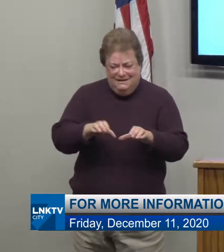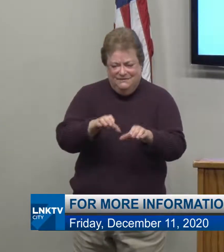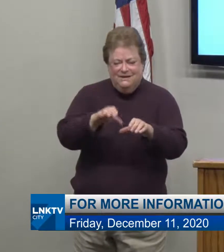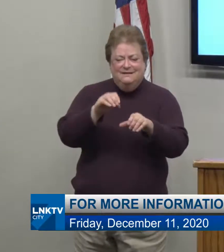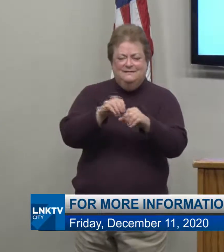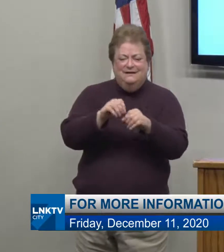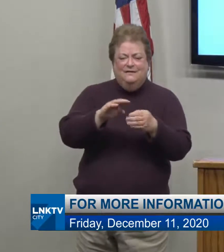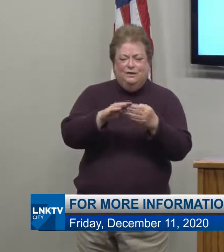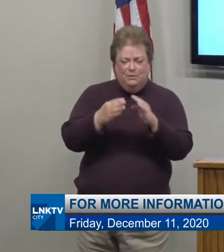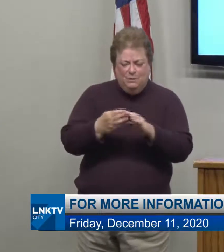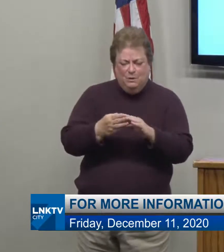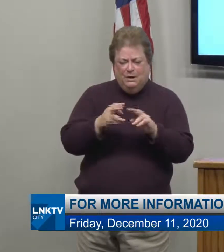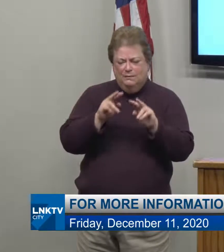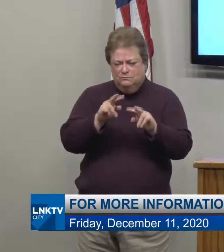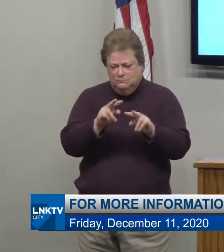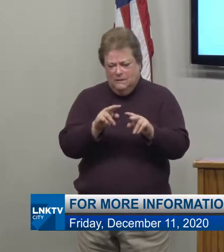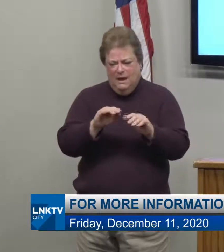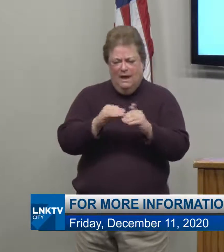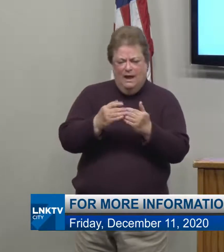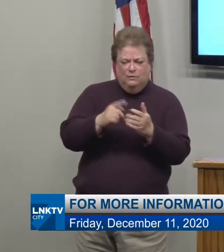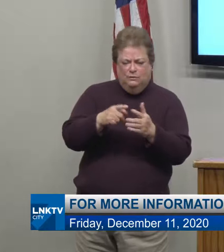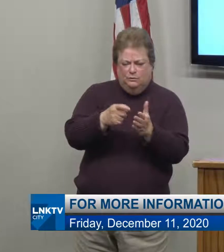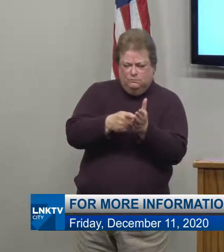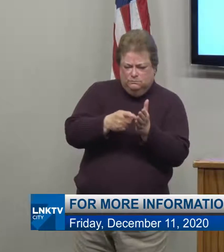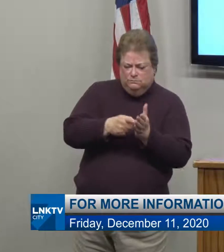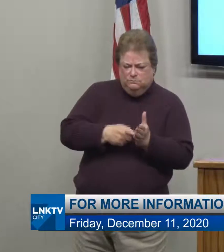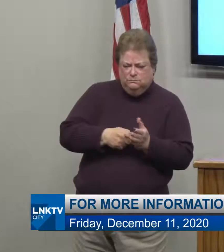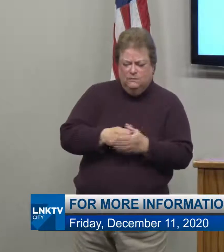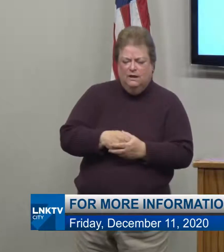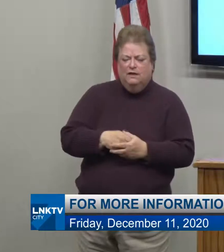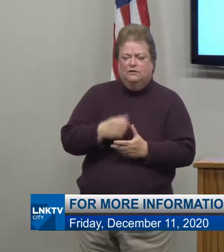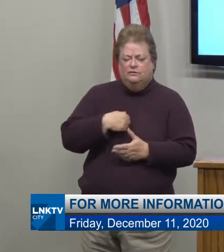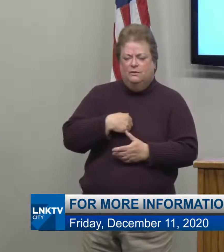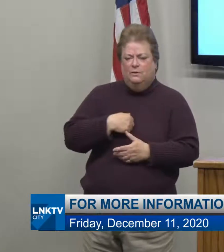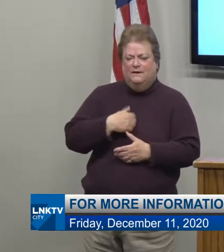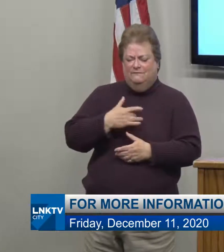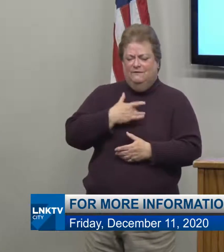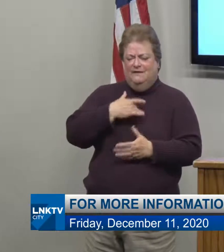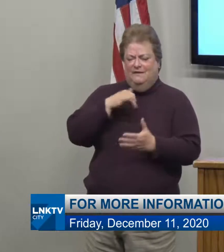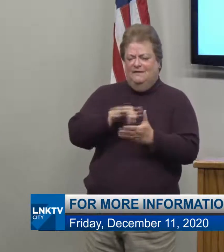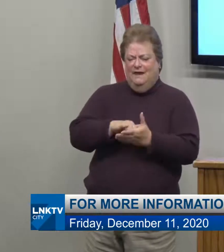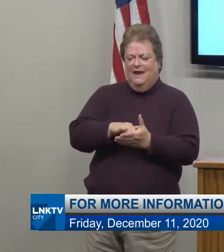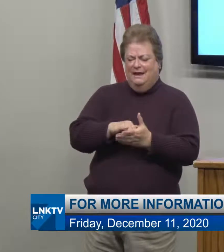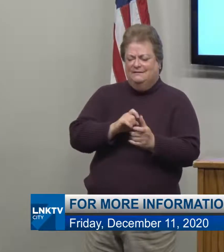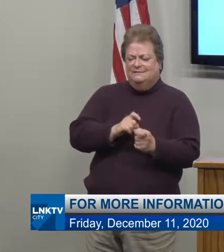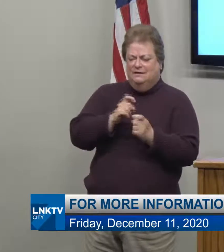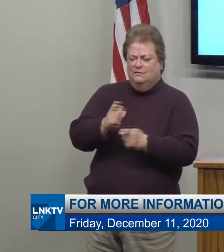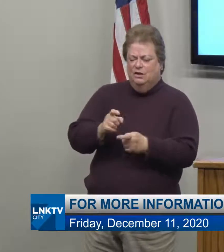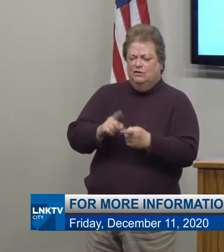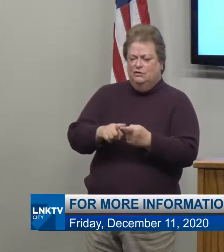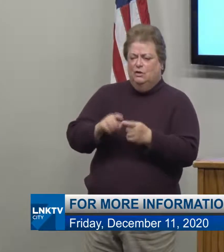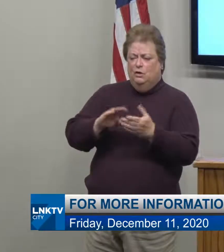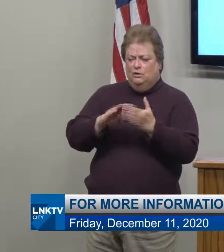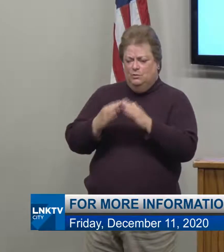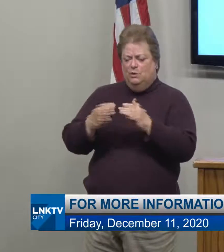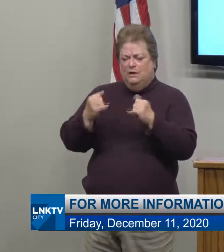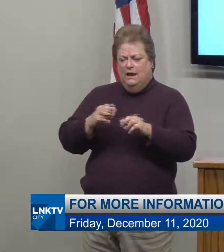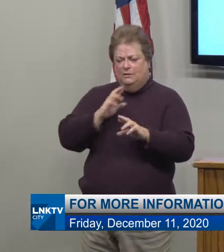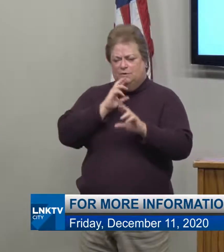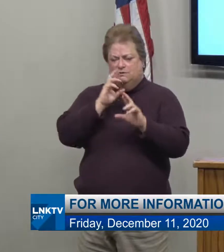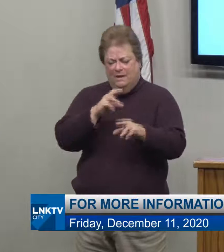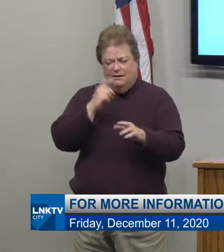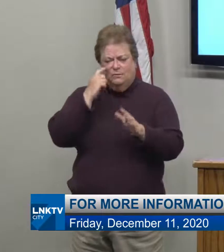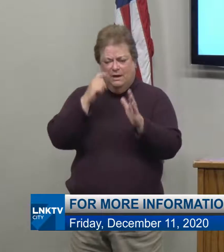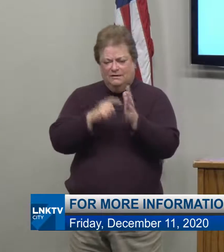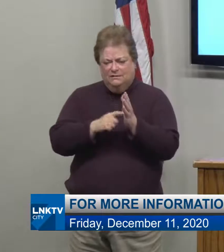community. So we really feel that part of it's attributed to the community response to recognizing that